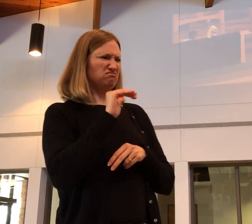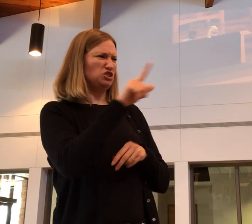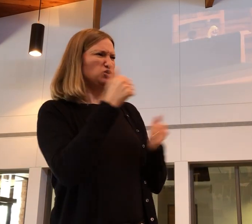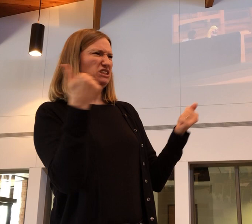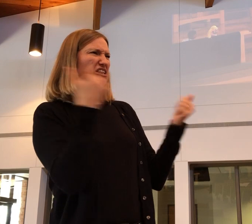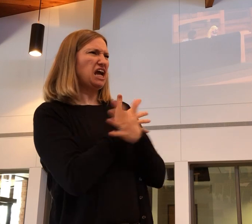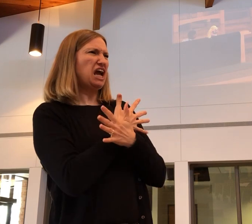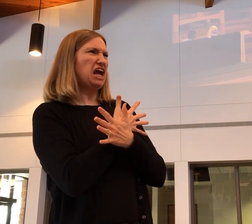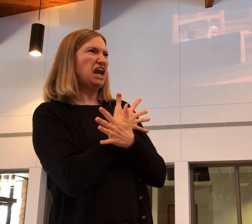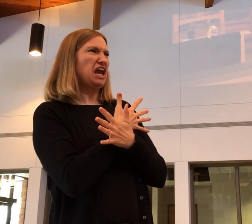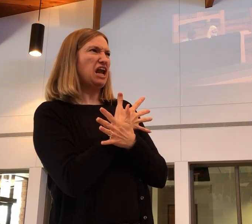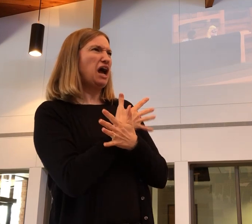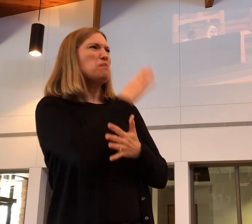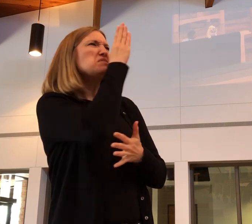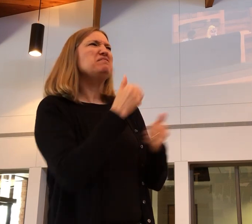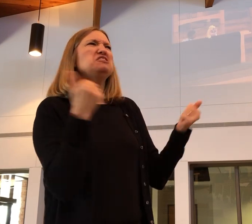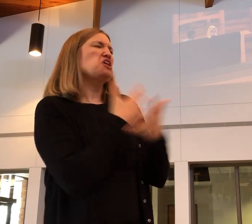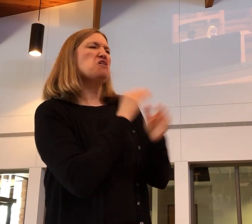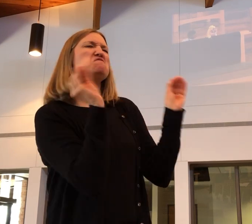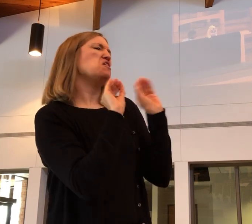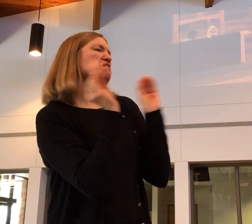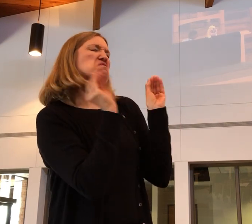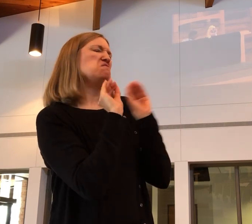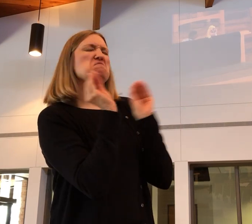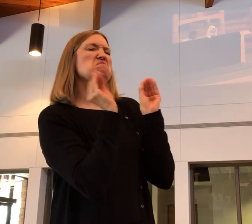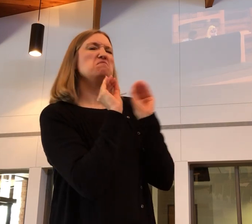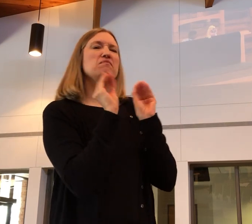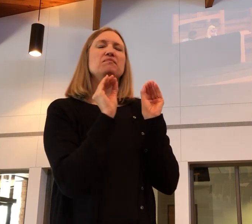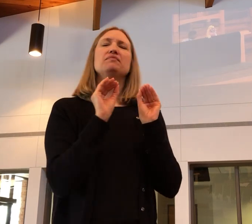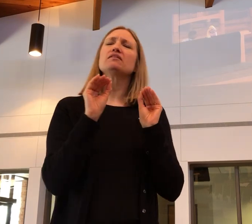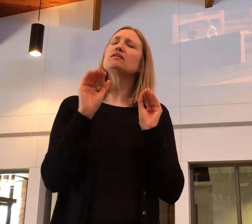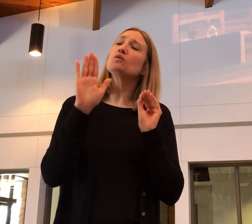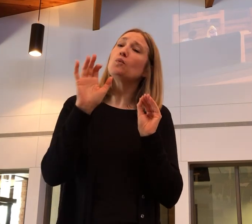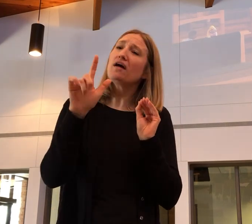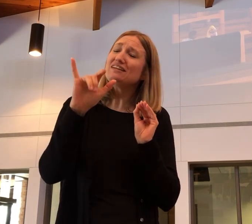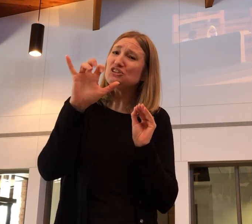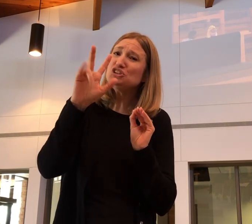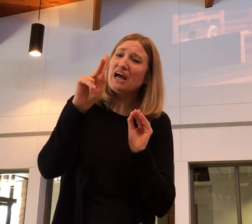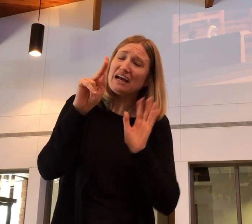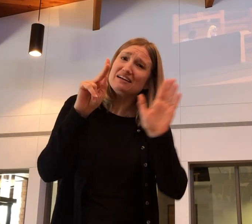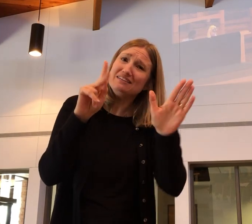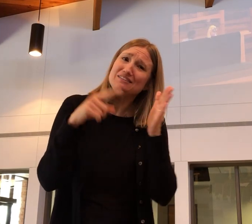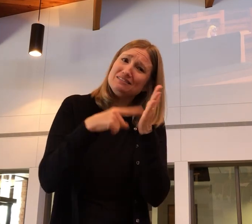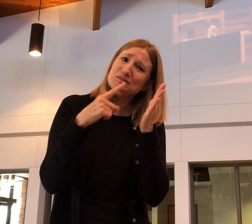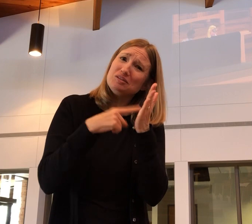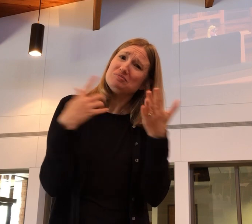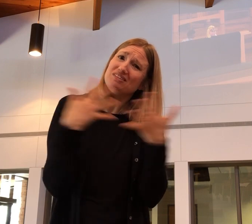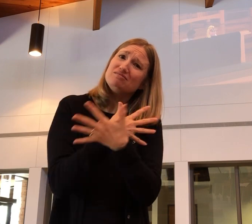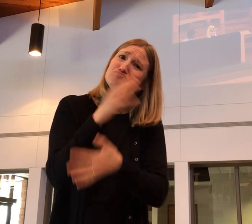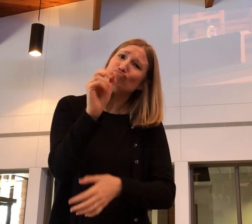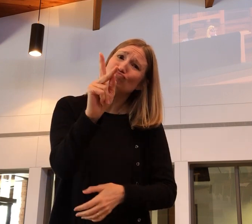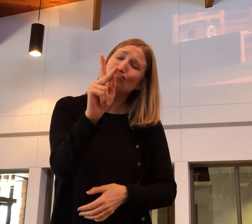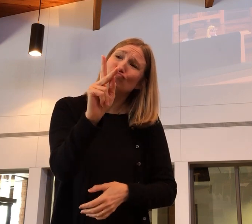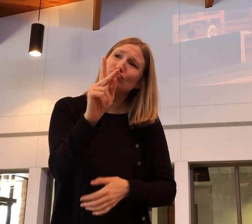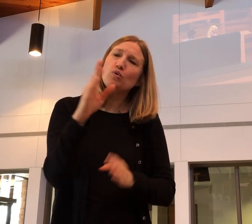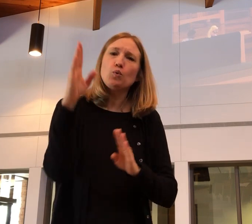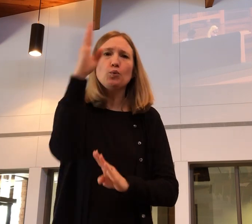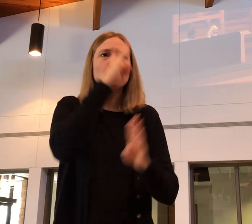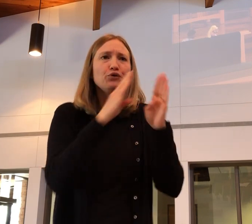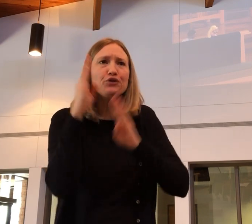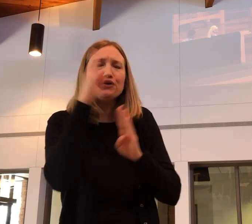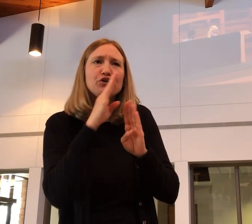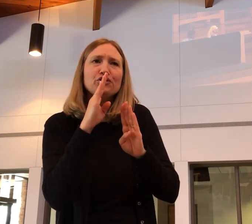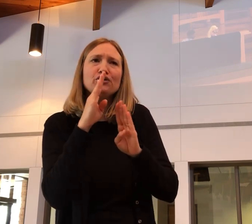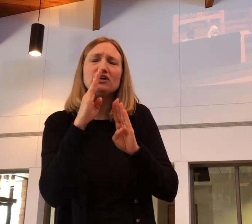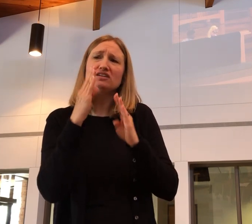Huh. I'm never scared of anything. Well, Jack, it's okay to be scared or worried